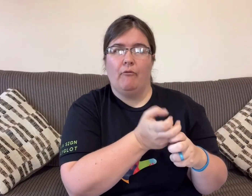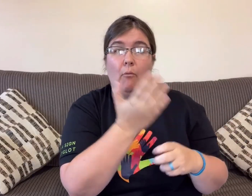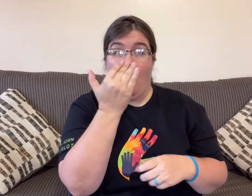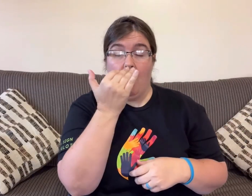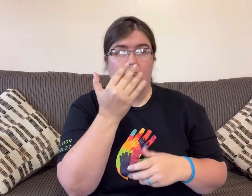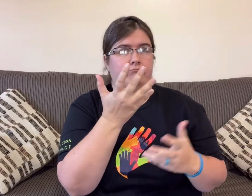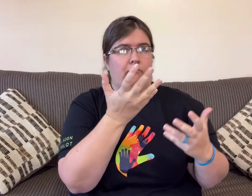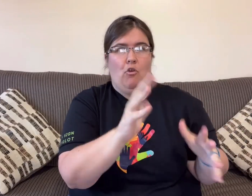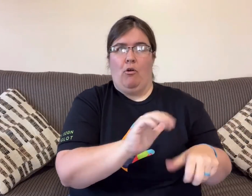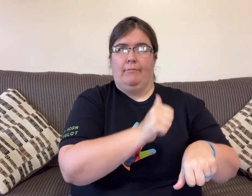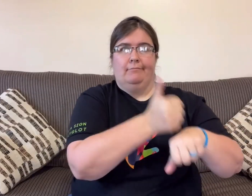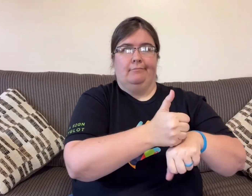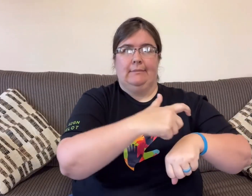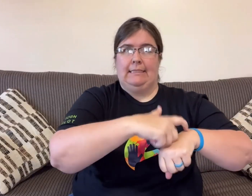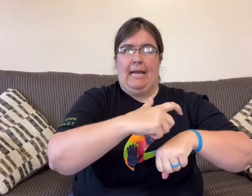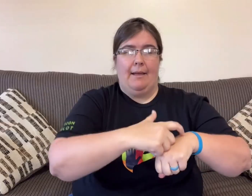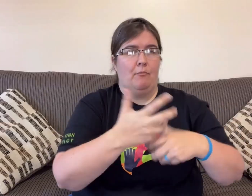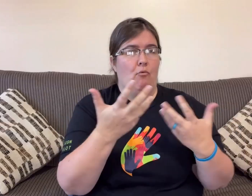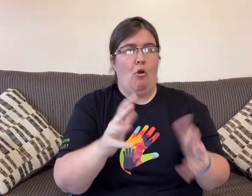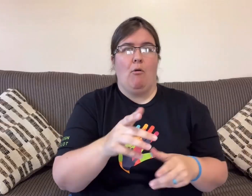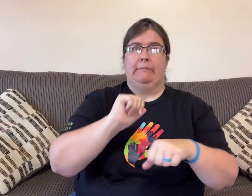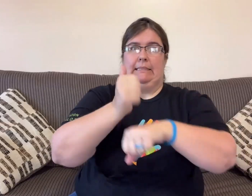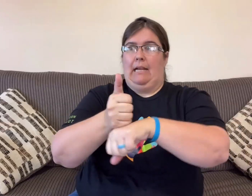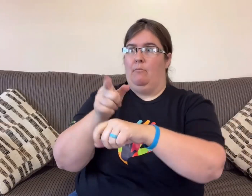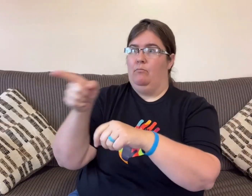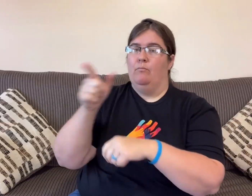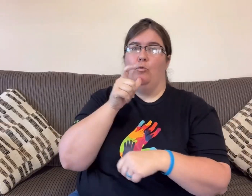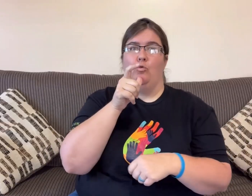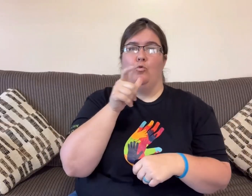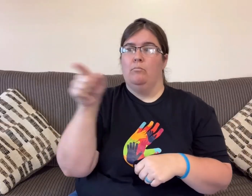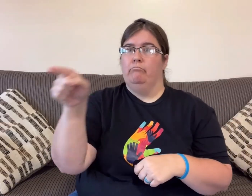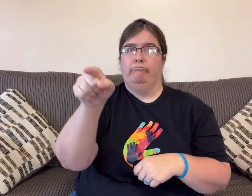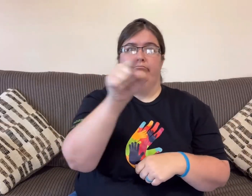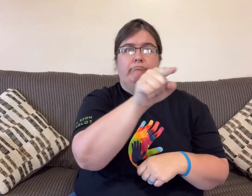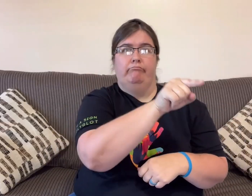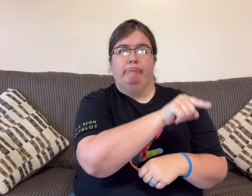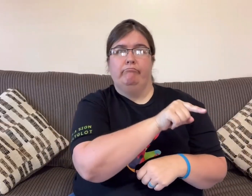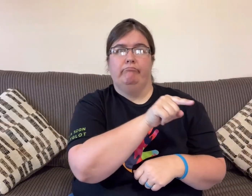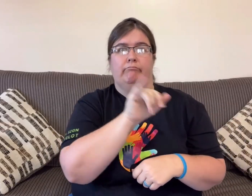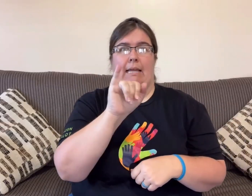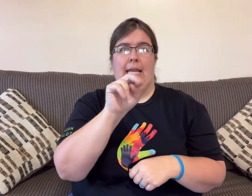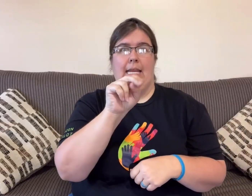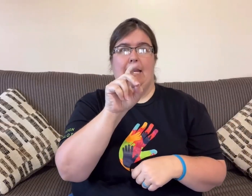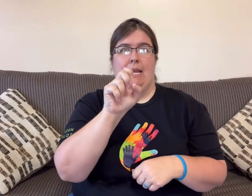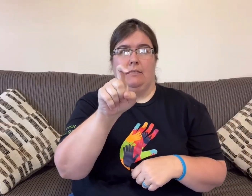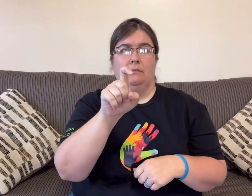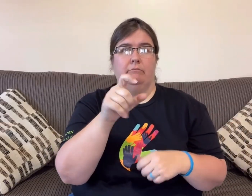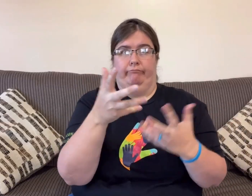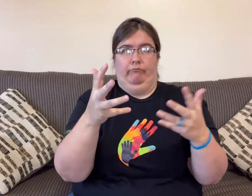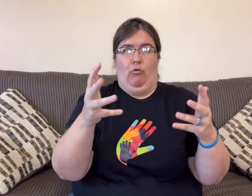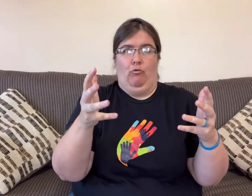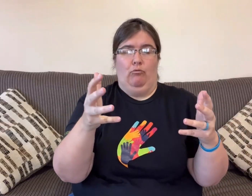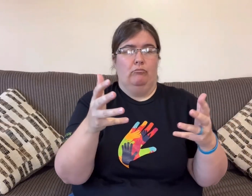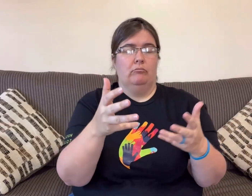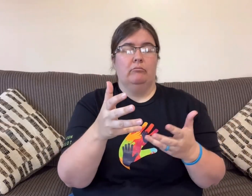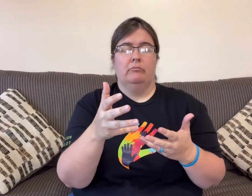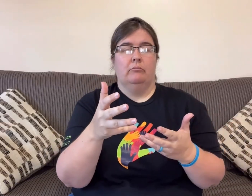Why? Because they already set up time markers. They've already set up pronoun indexing, who all is being talked about. So to jump into